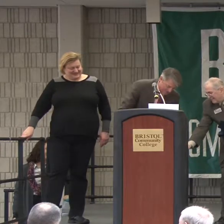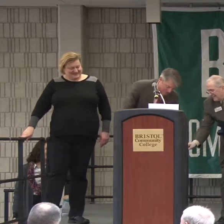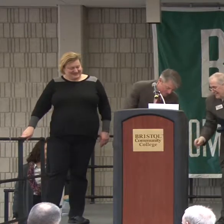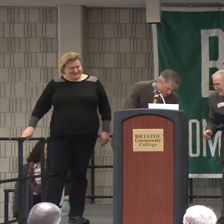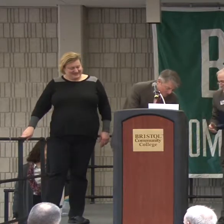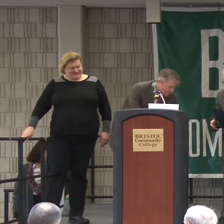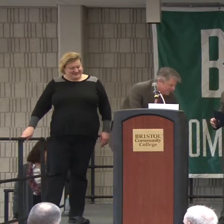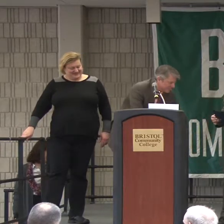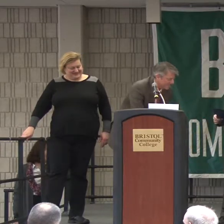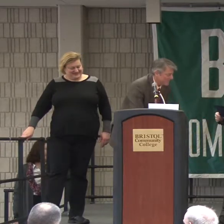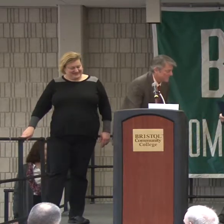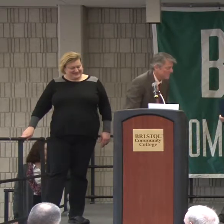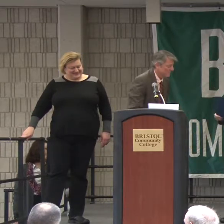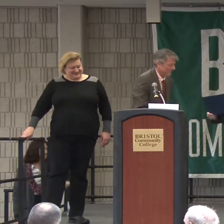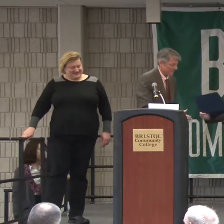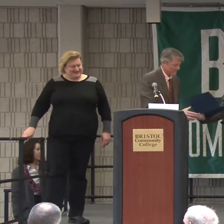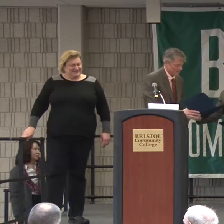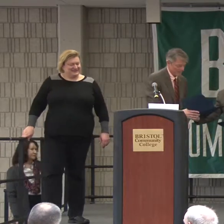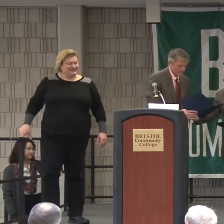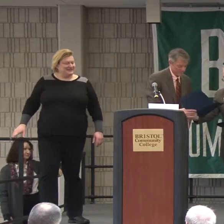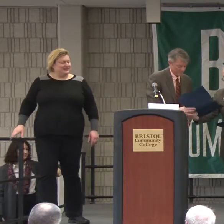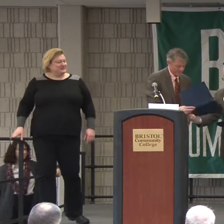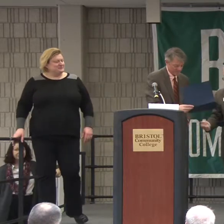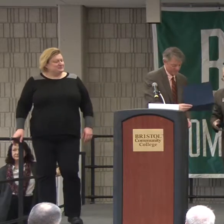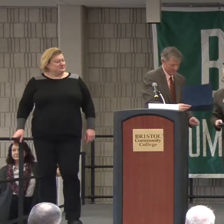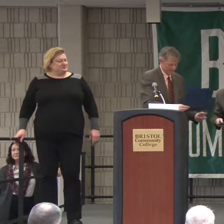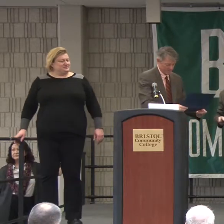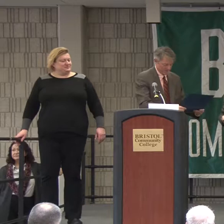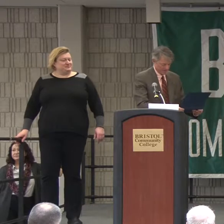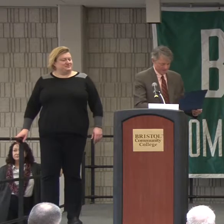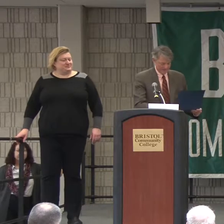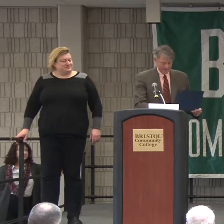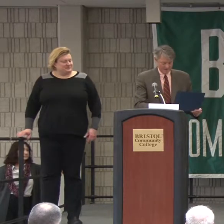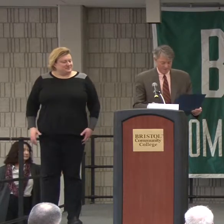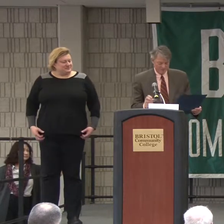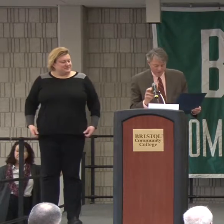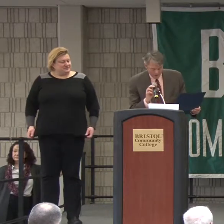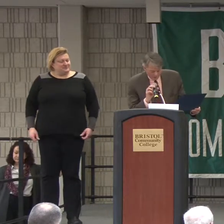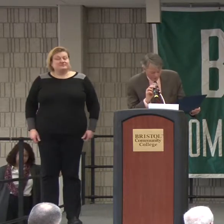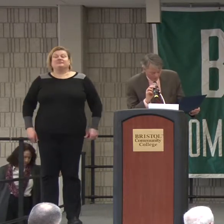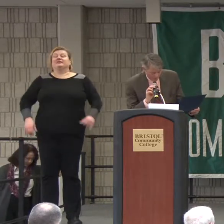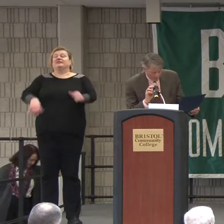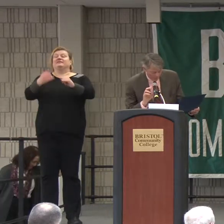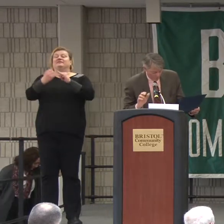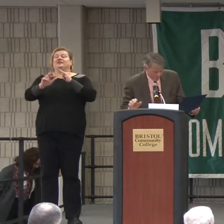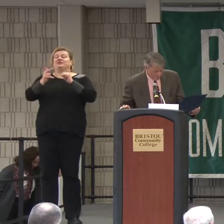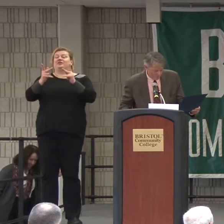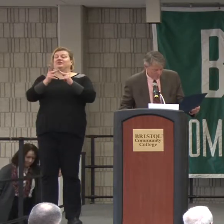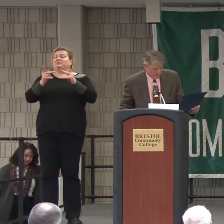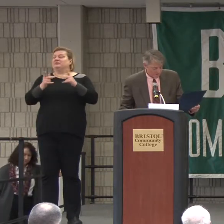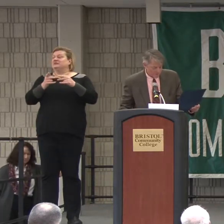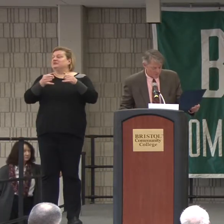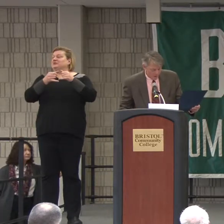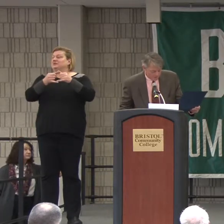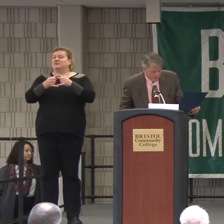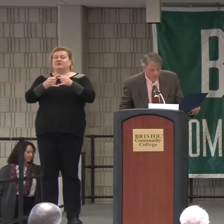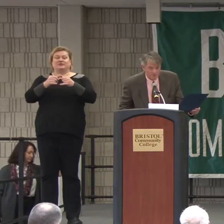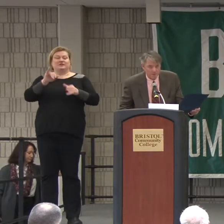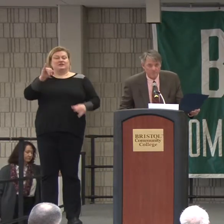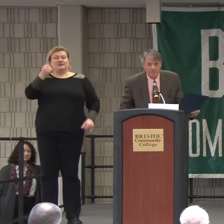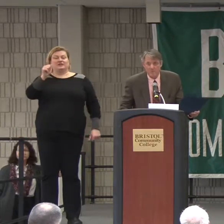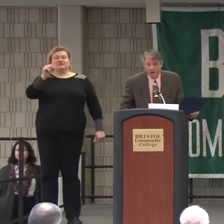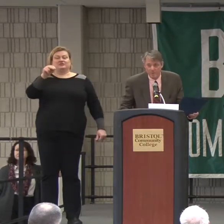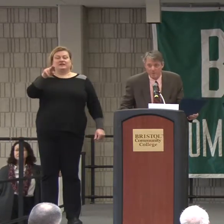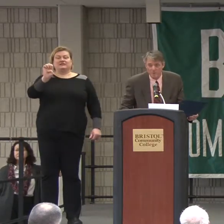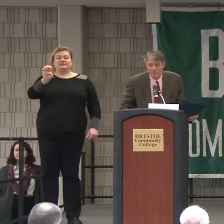right there, yep, okay. Okay. Last third place. Okay. And the final third place award, to Jasmine